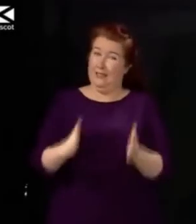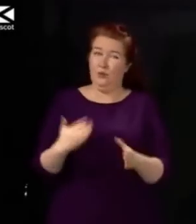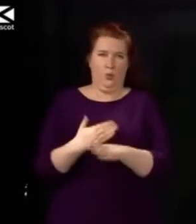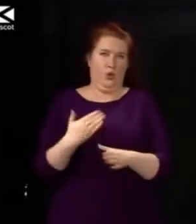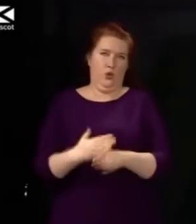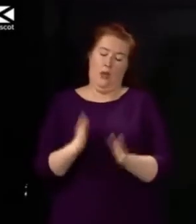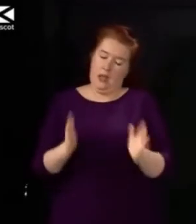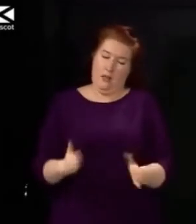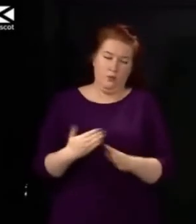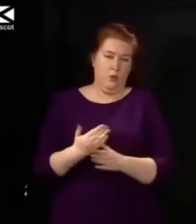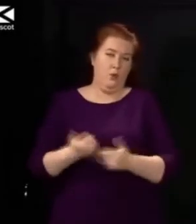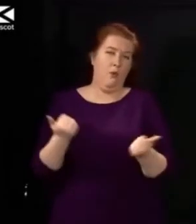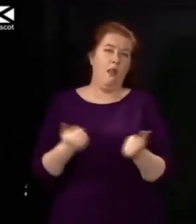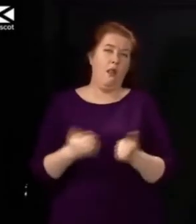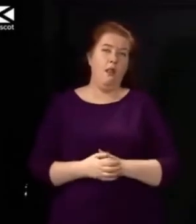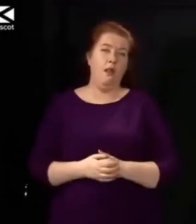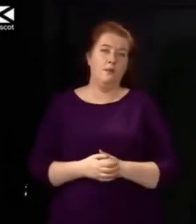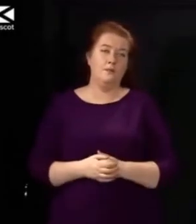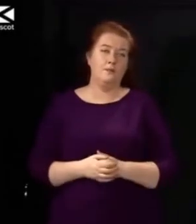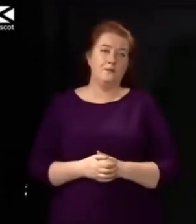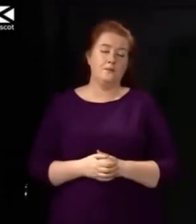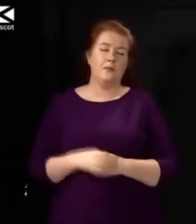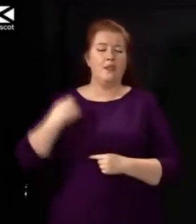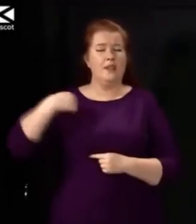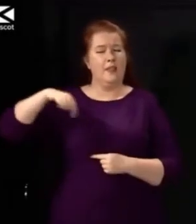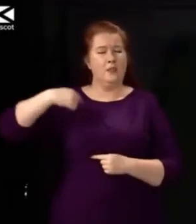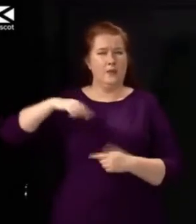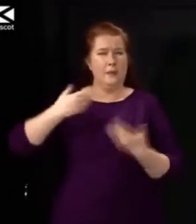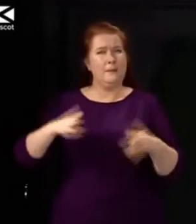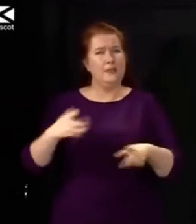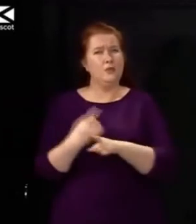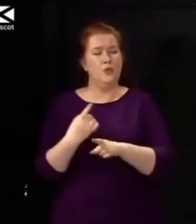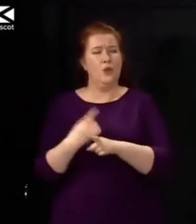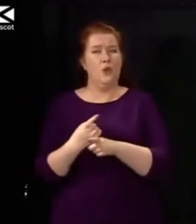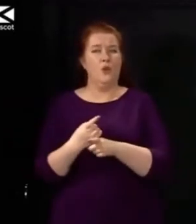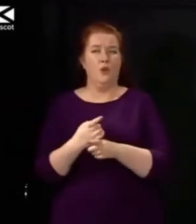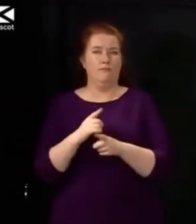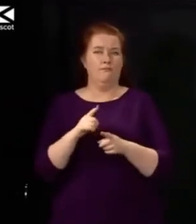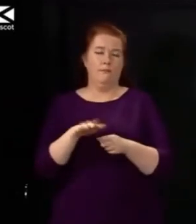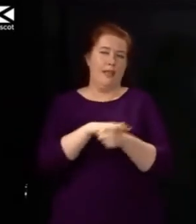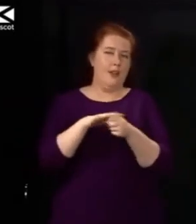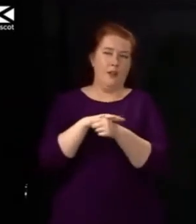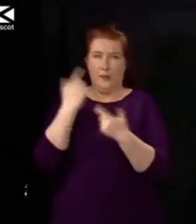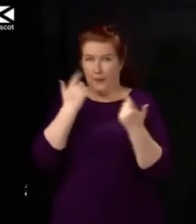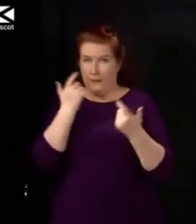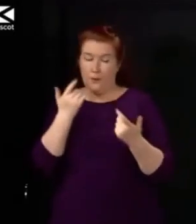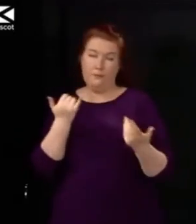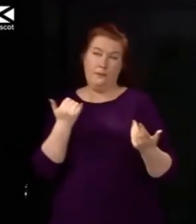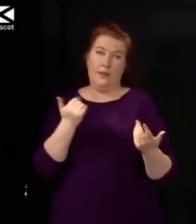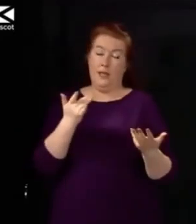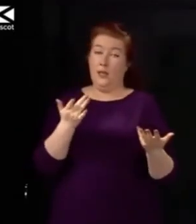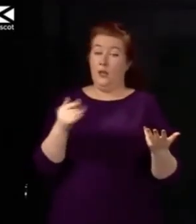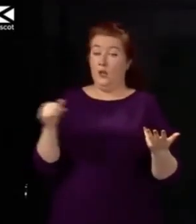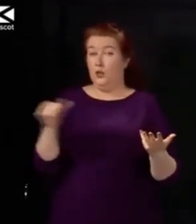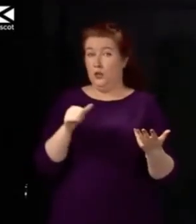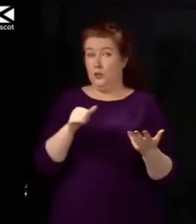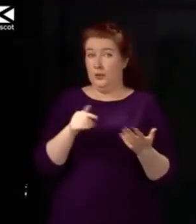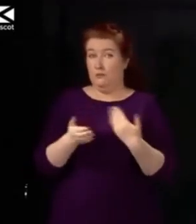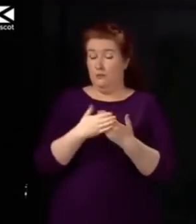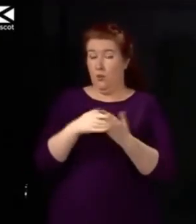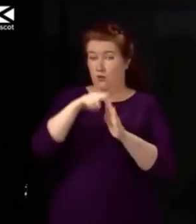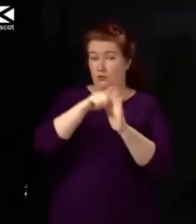I have spoken previously this week about the kind of areas that we're looking at. You know, for example, do we need to